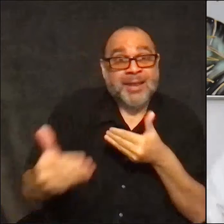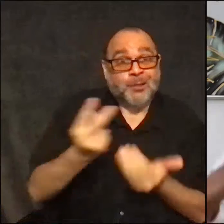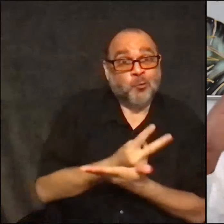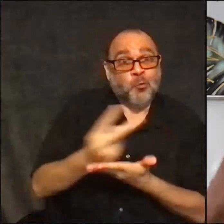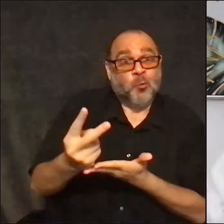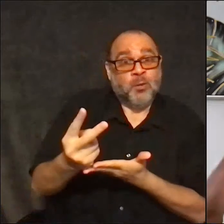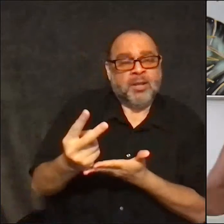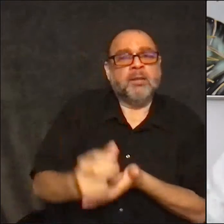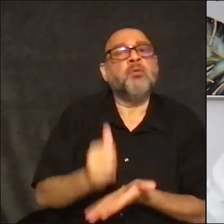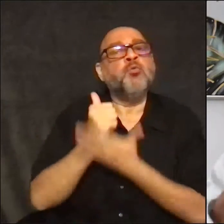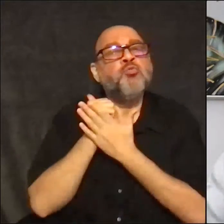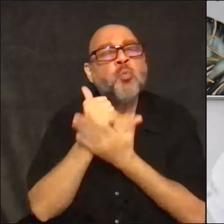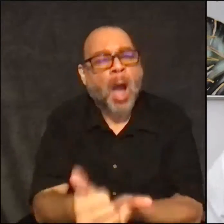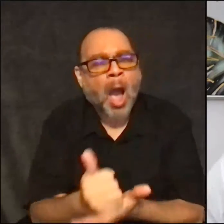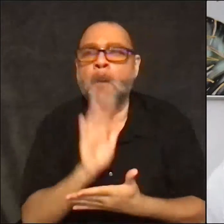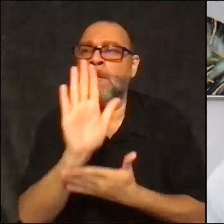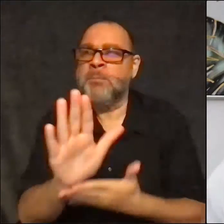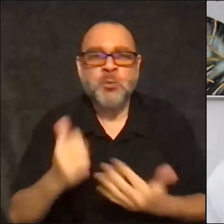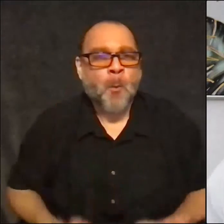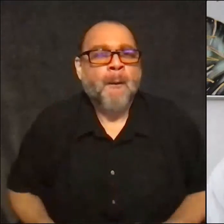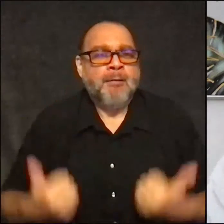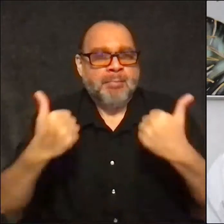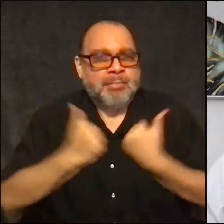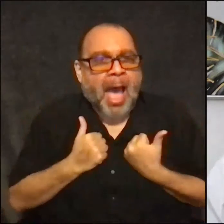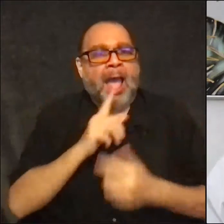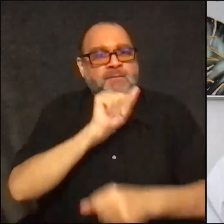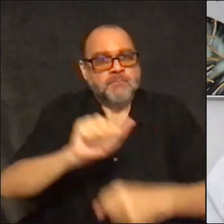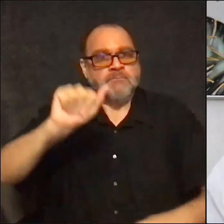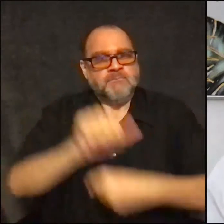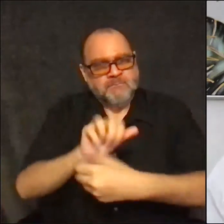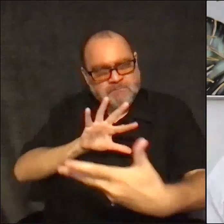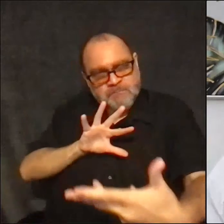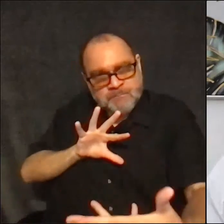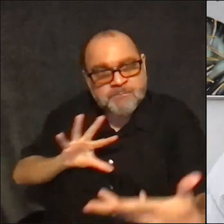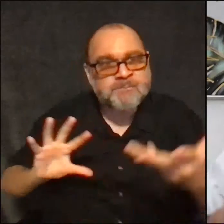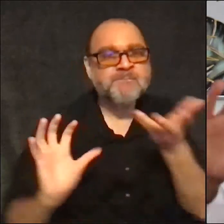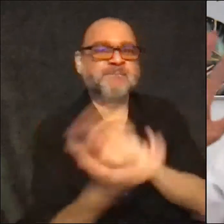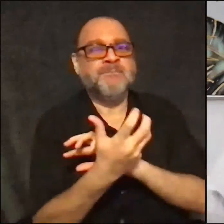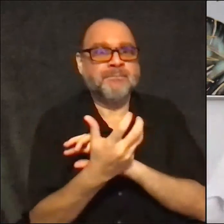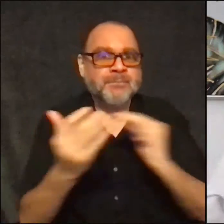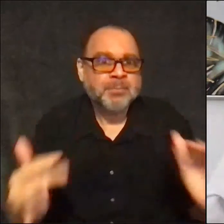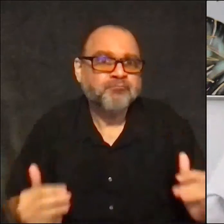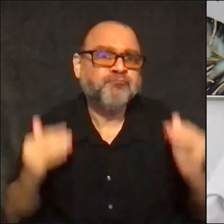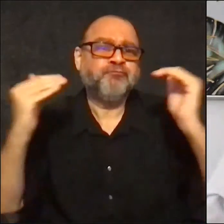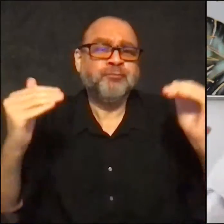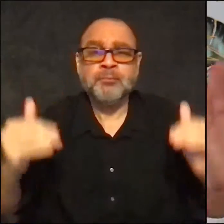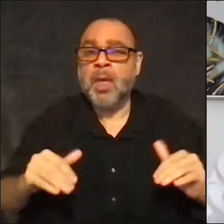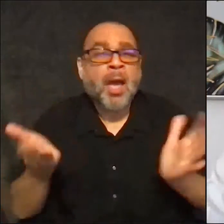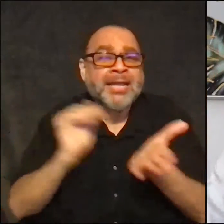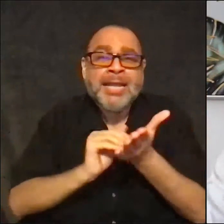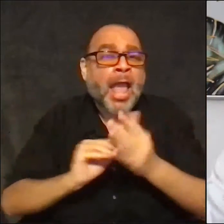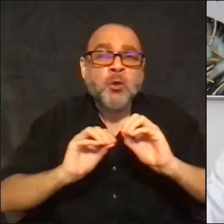help transform your life? Please drop that in the chat box now. I got no judgment.